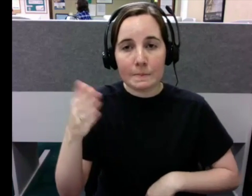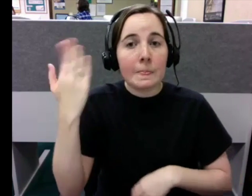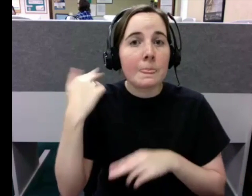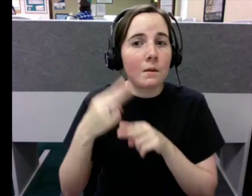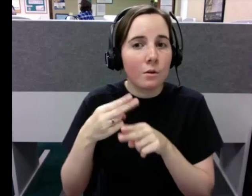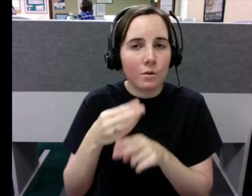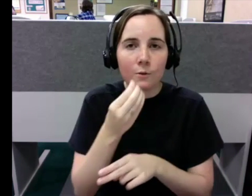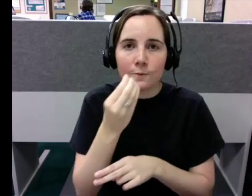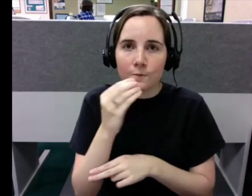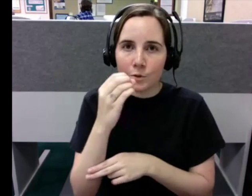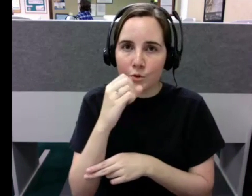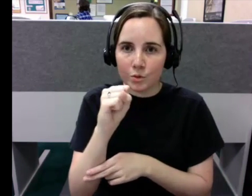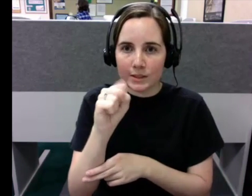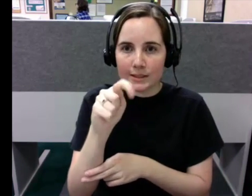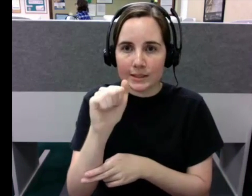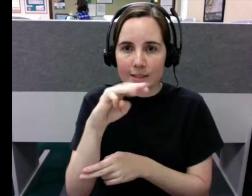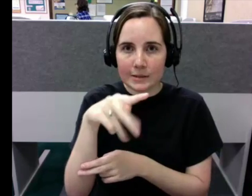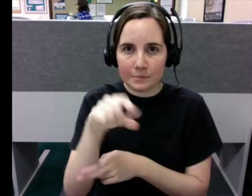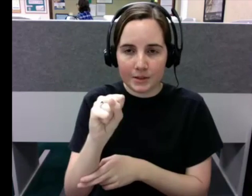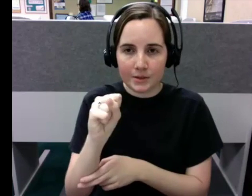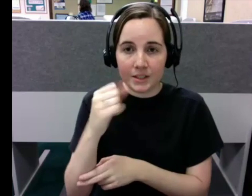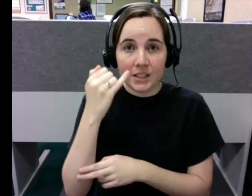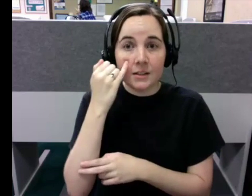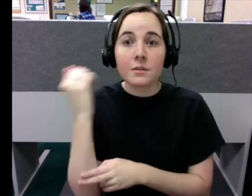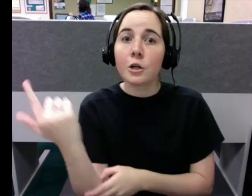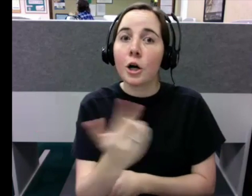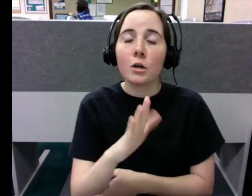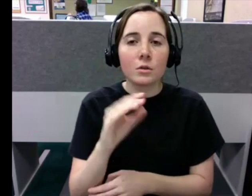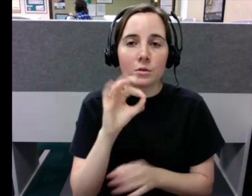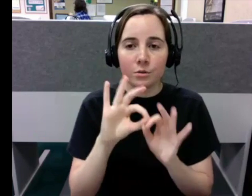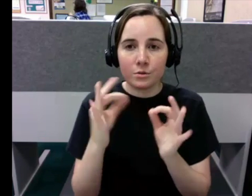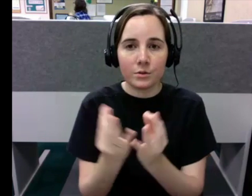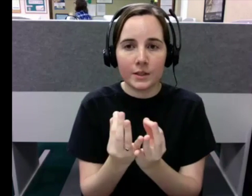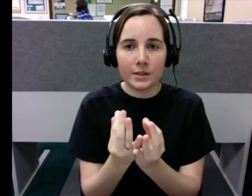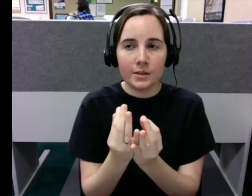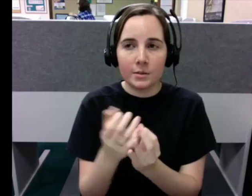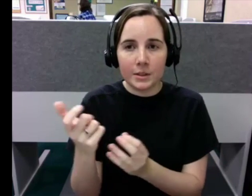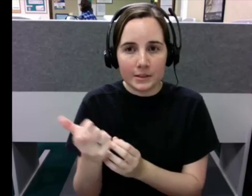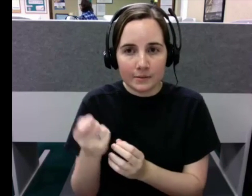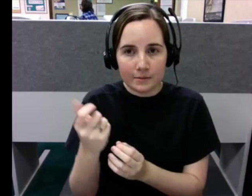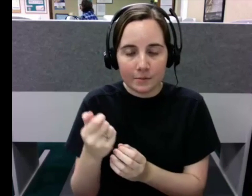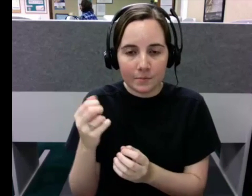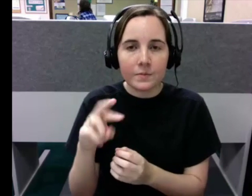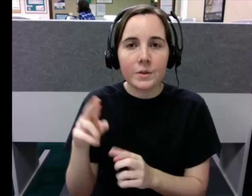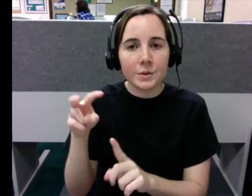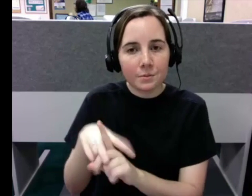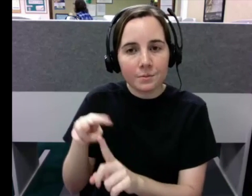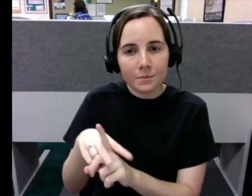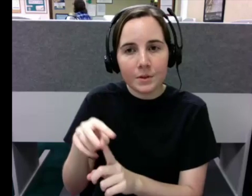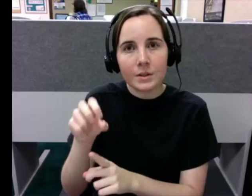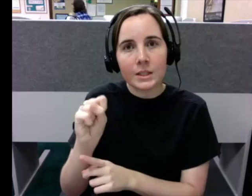food stamps. If everyone in your home is applying for or getting SSI, you can apply for SNAP at a